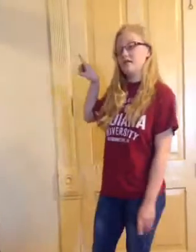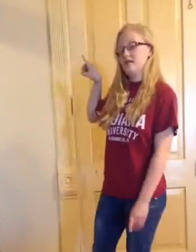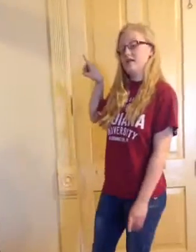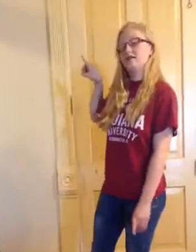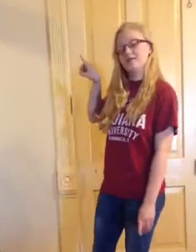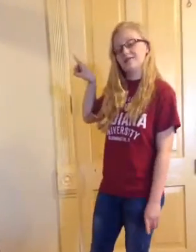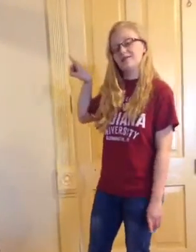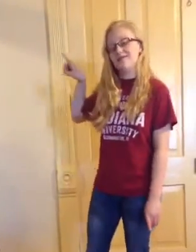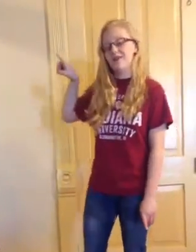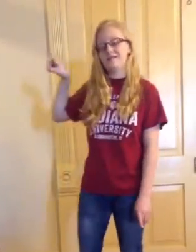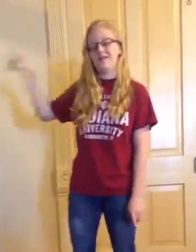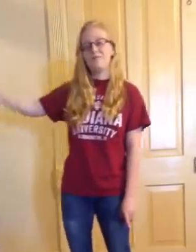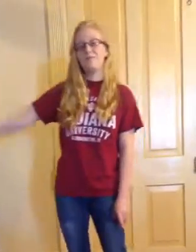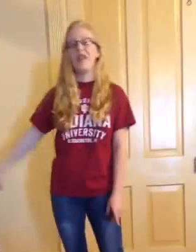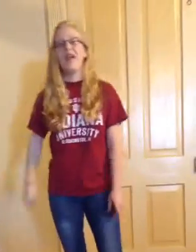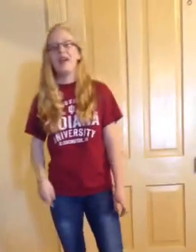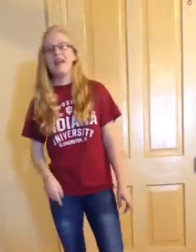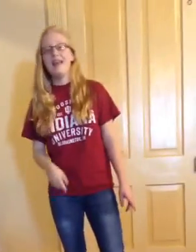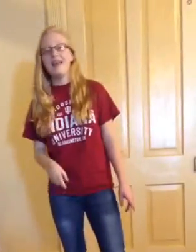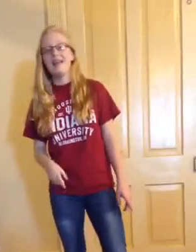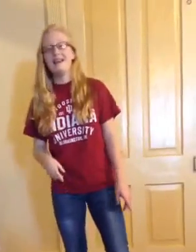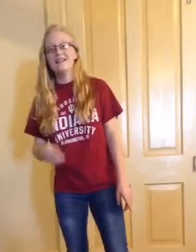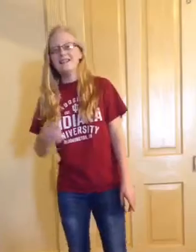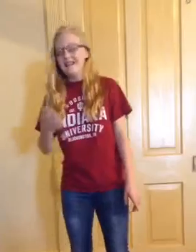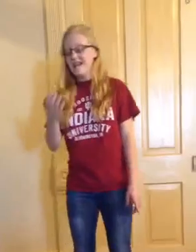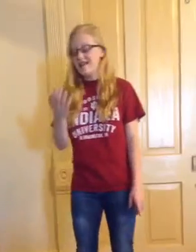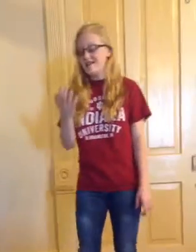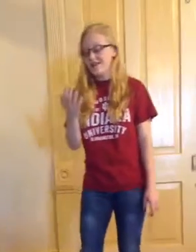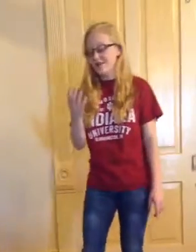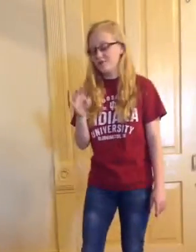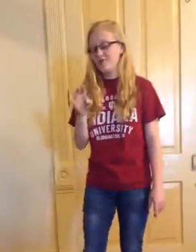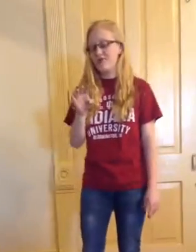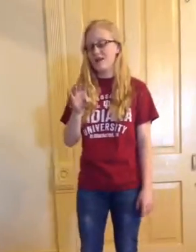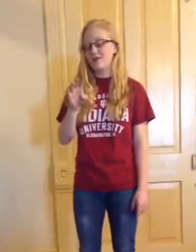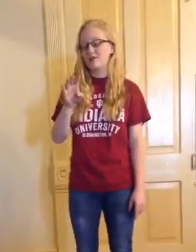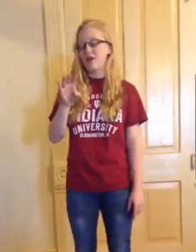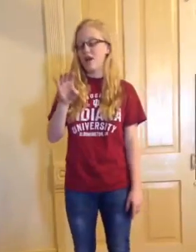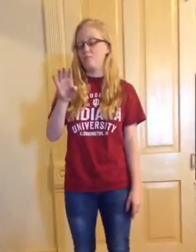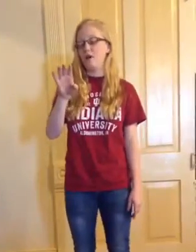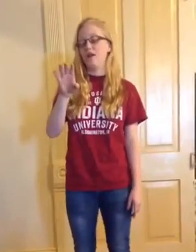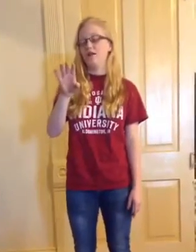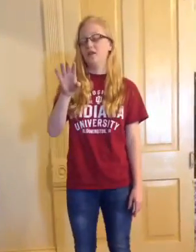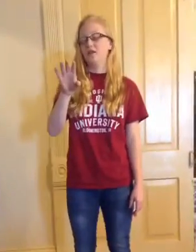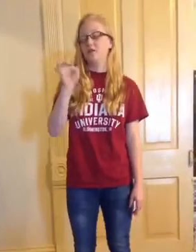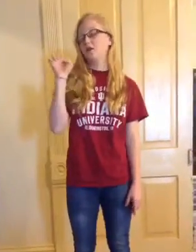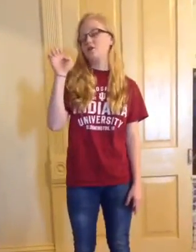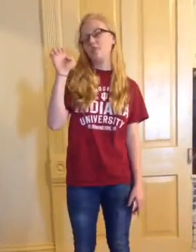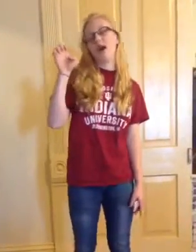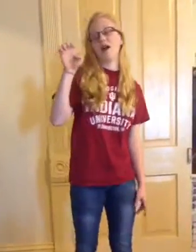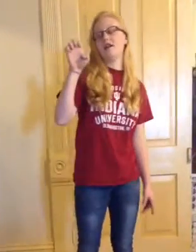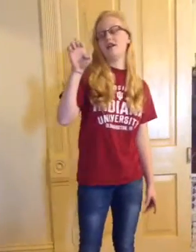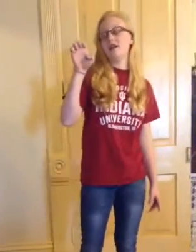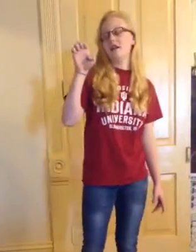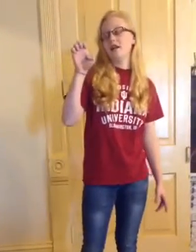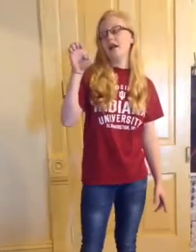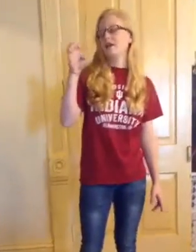D. Fancy. E is your 4 fingers but crunched back like